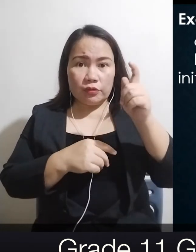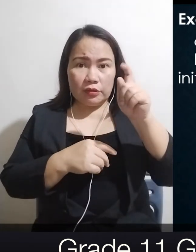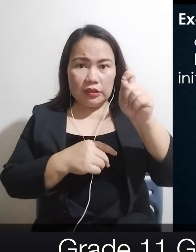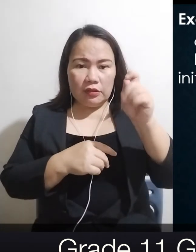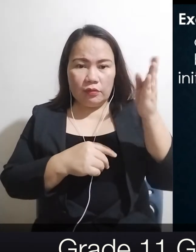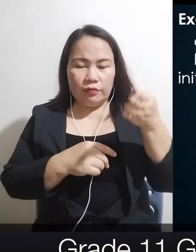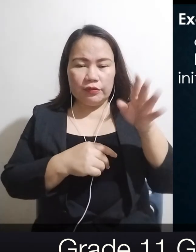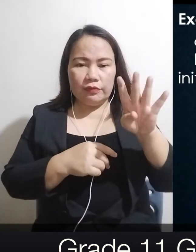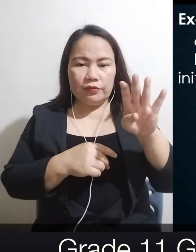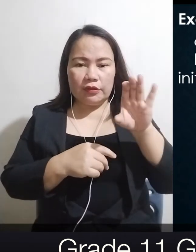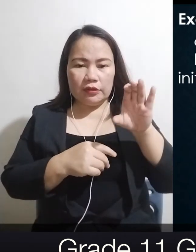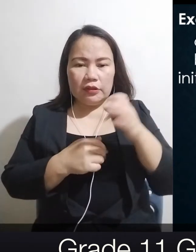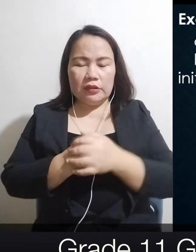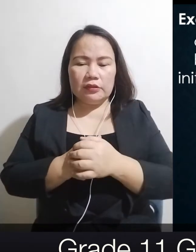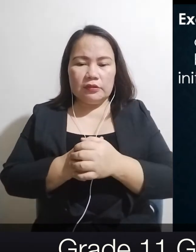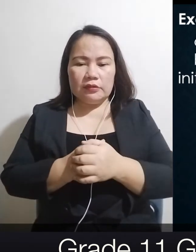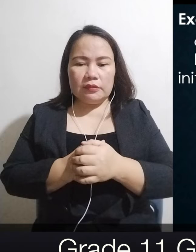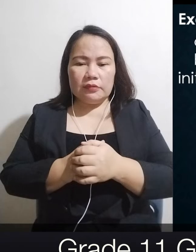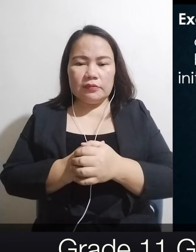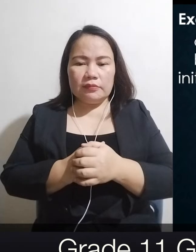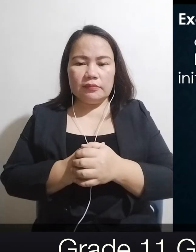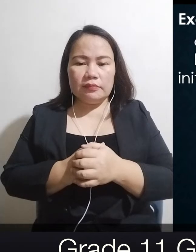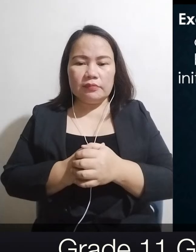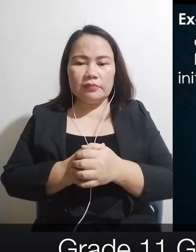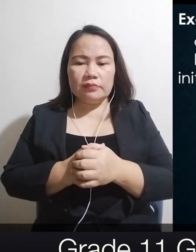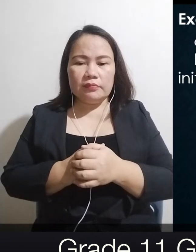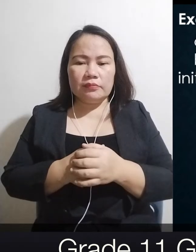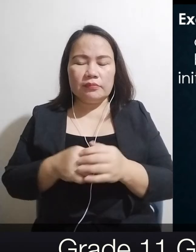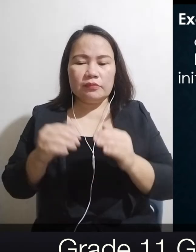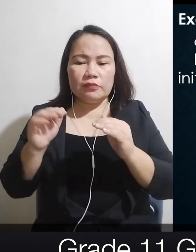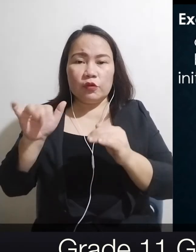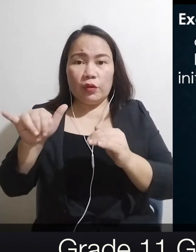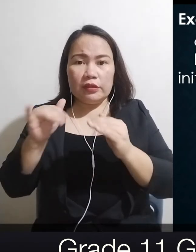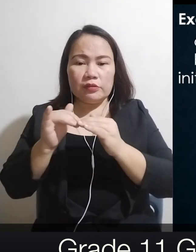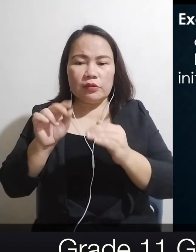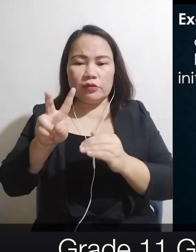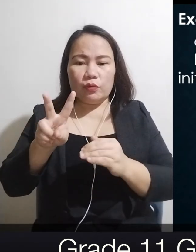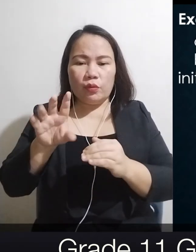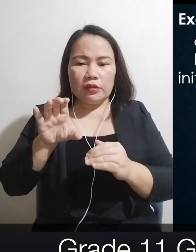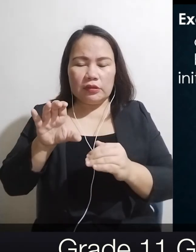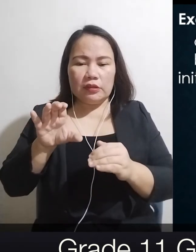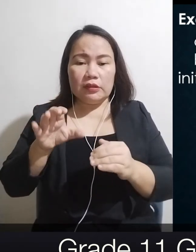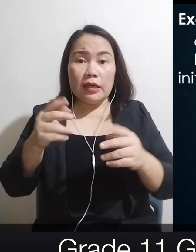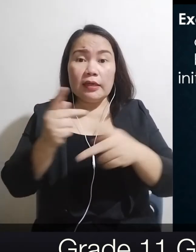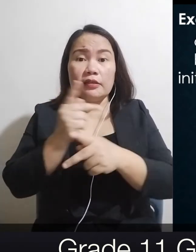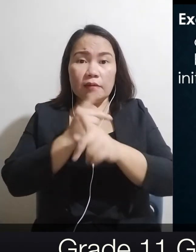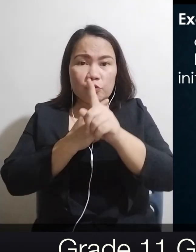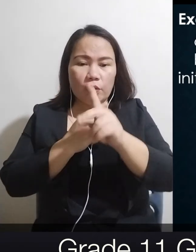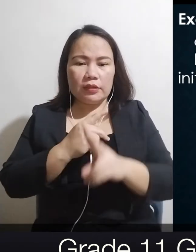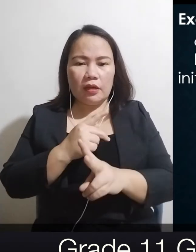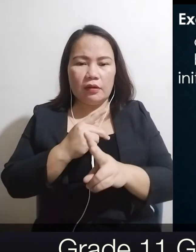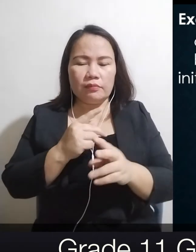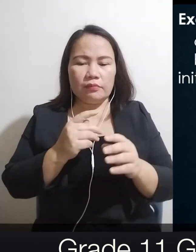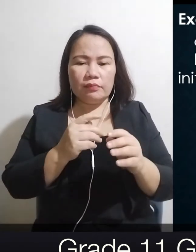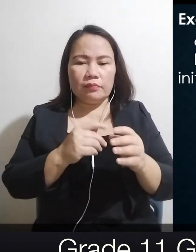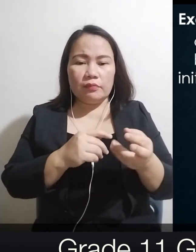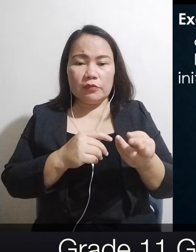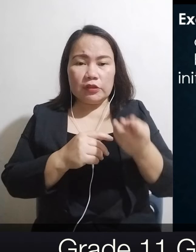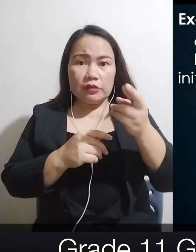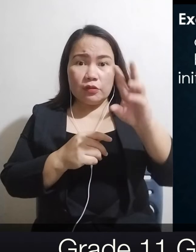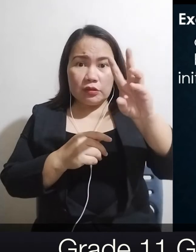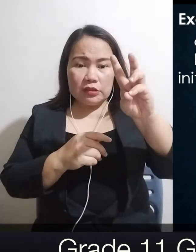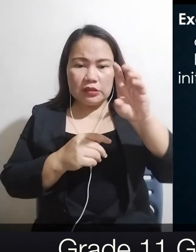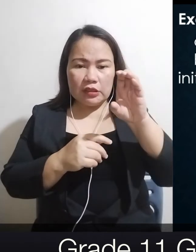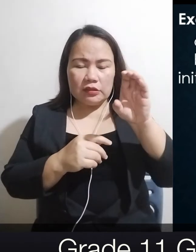over 400, and that will become y is equal to 200 times 1 half raised to 600 over